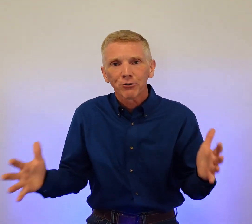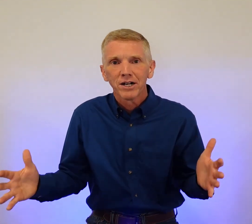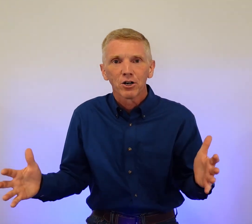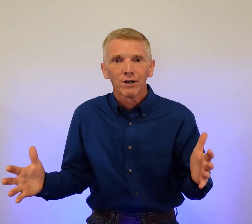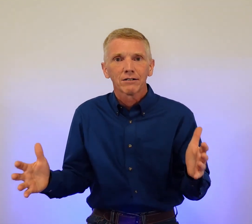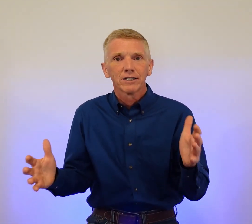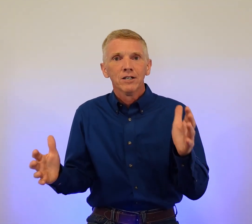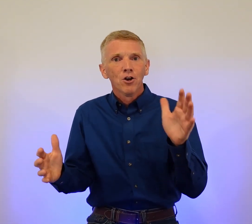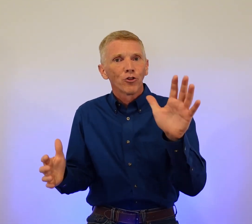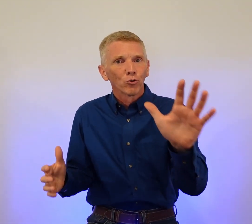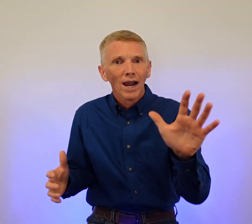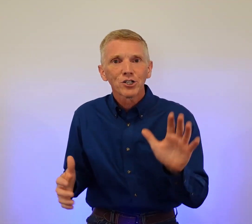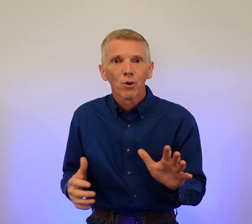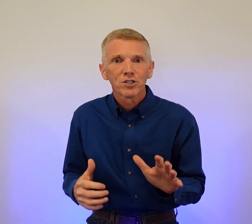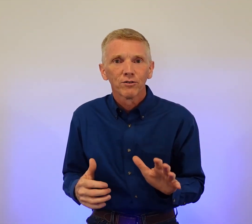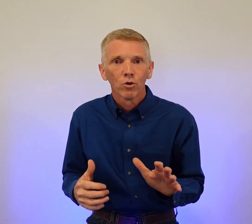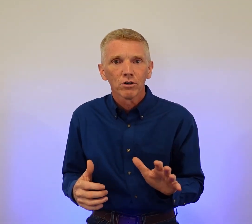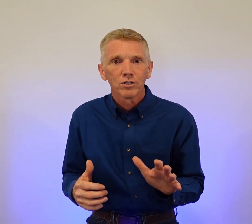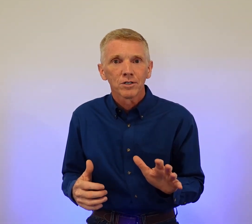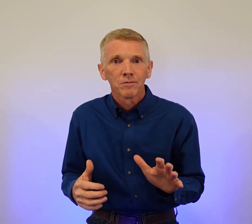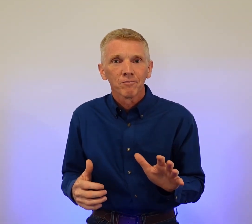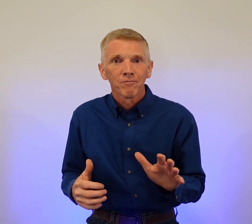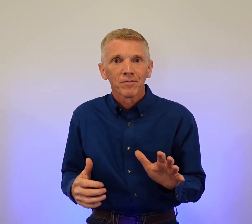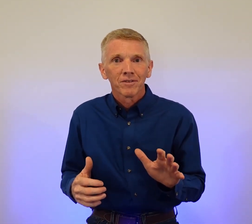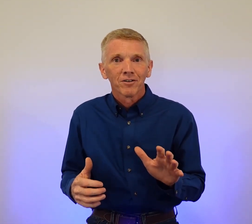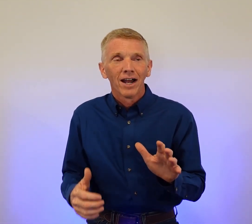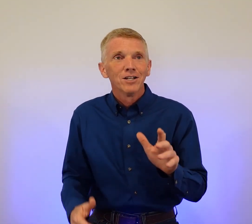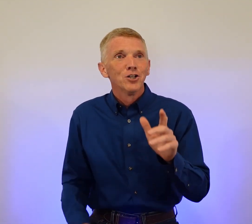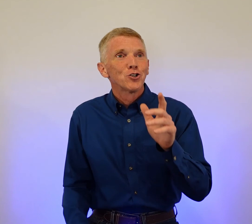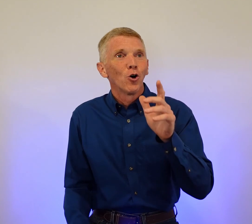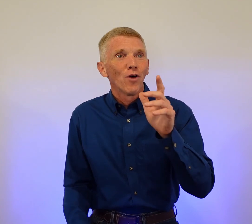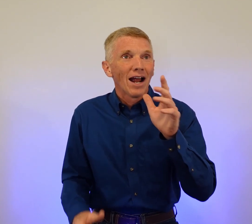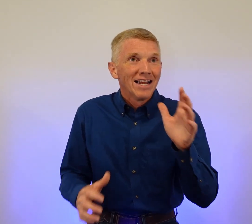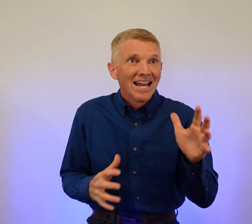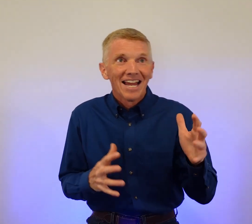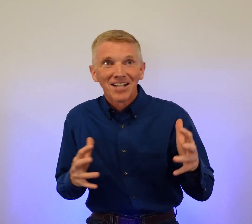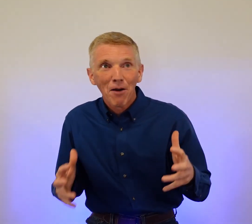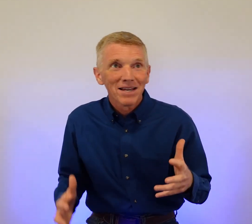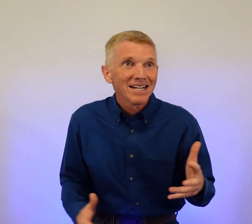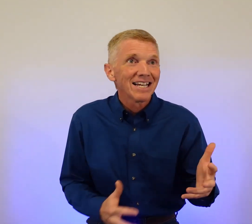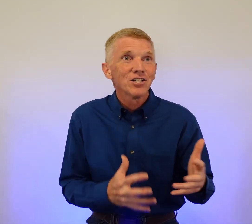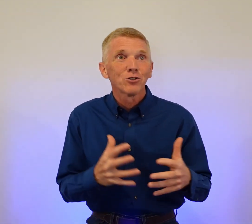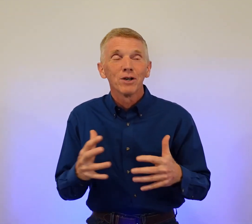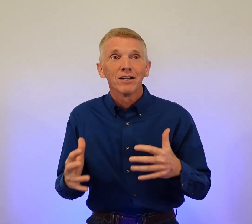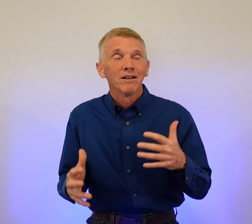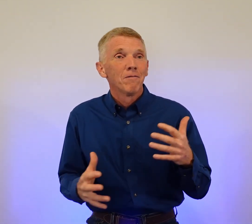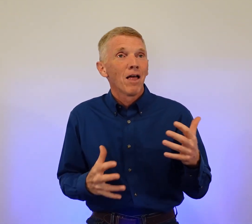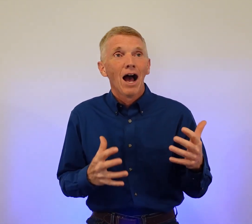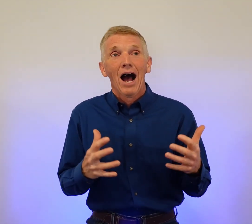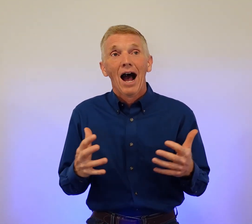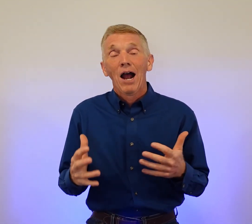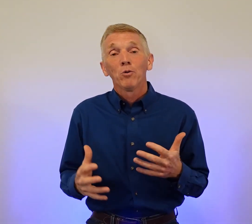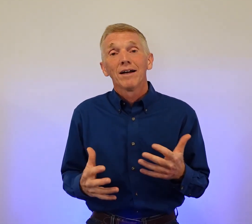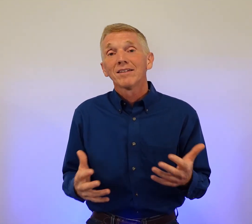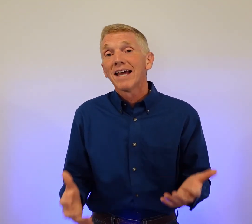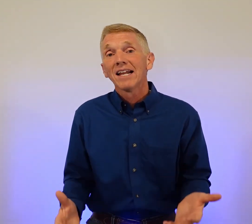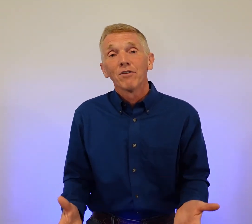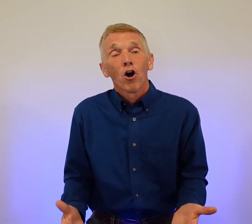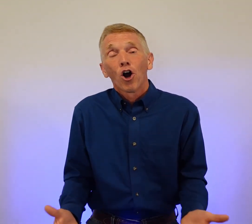it correctly, the right choice of words, right? So that as I'm getting into it, I will at the end of it hardly